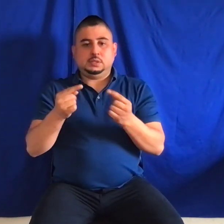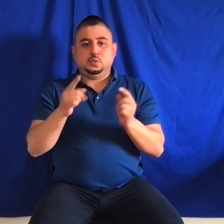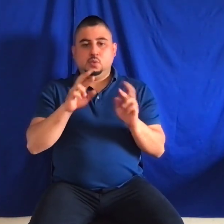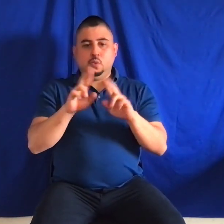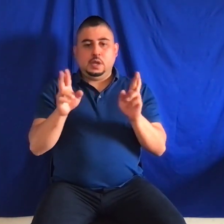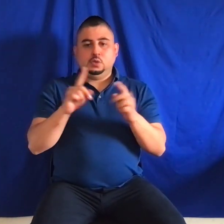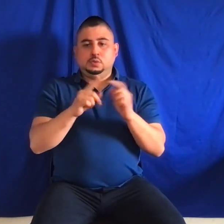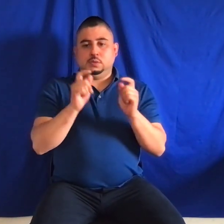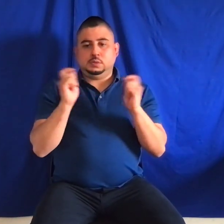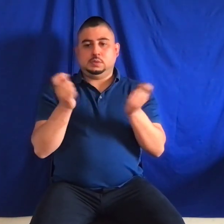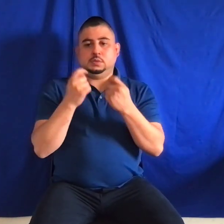celebrate these sacred mysteries.